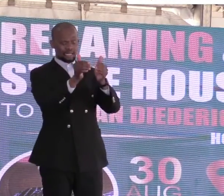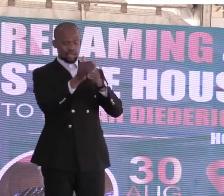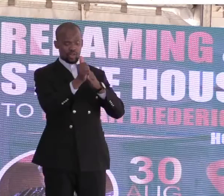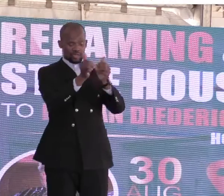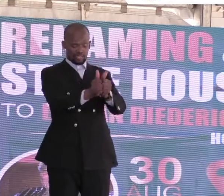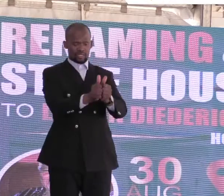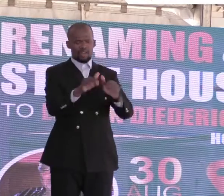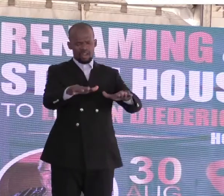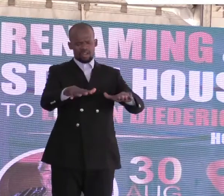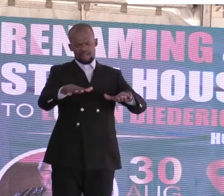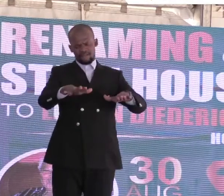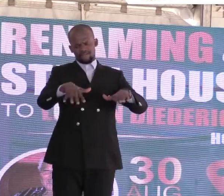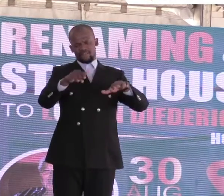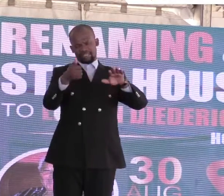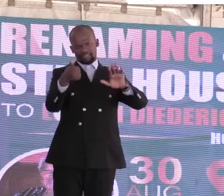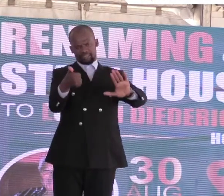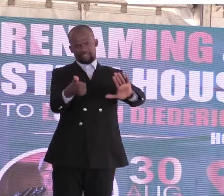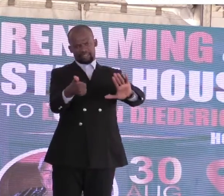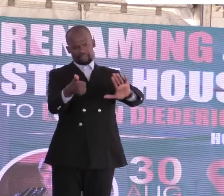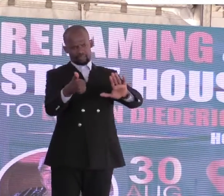1956,